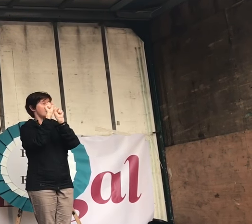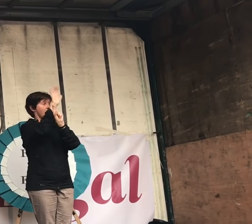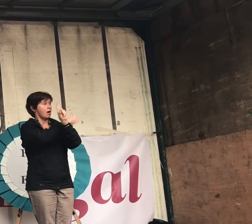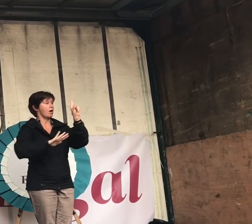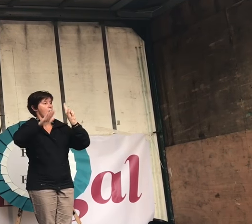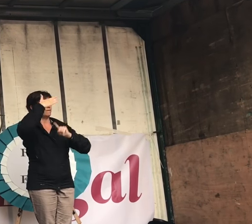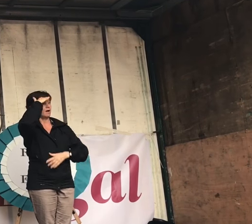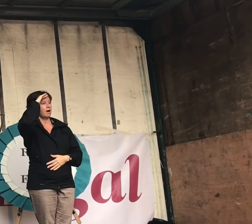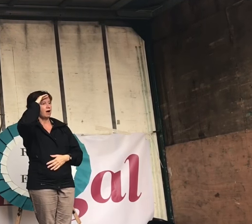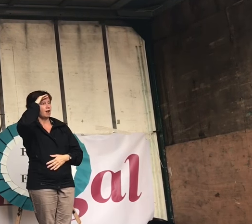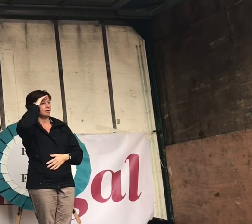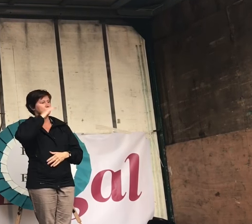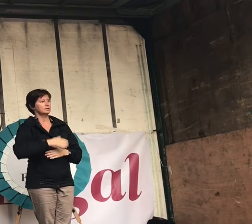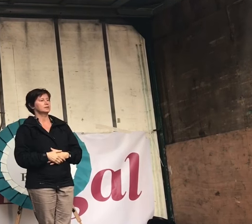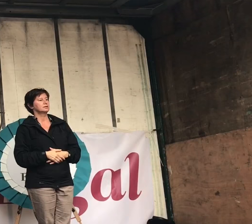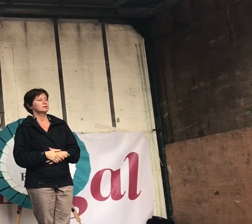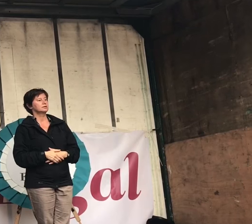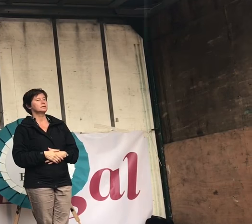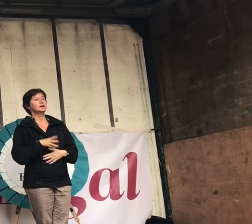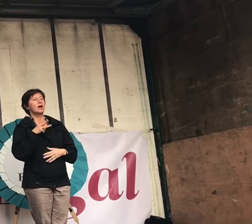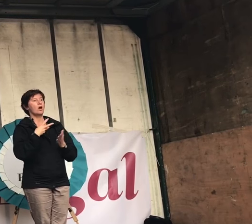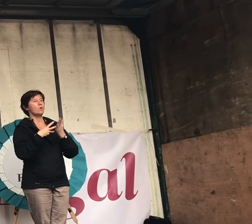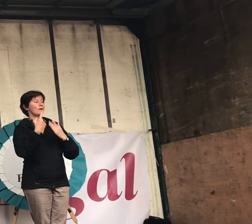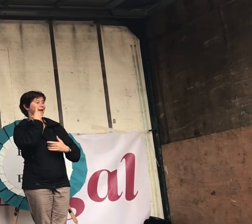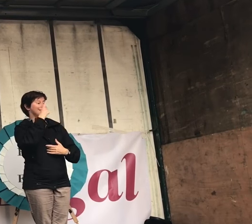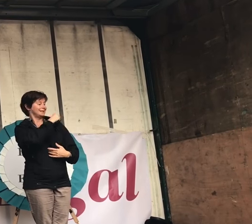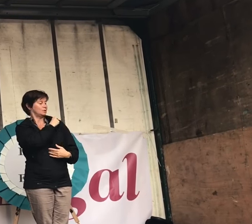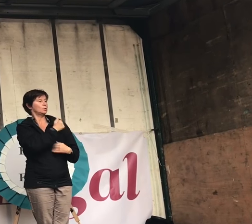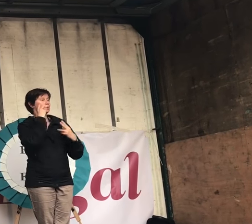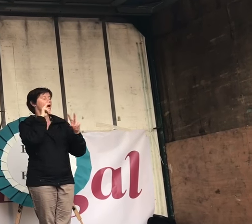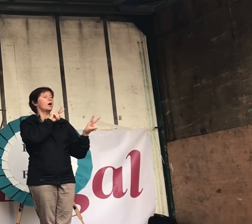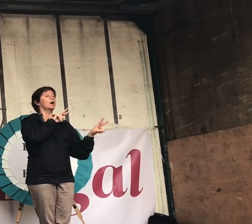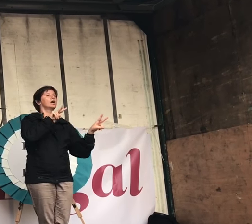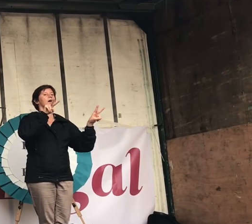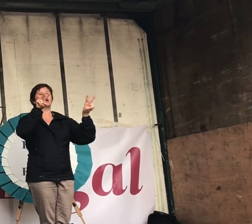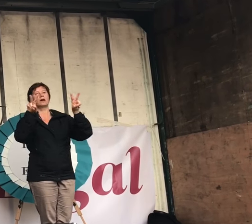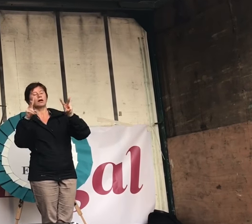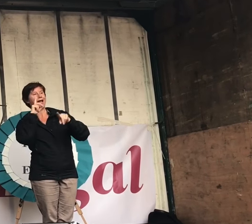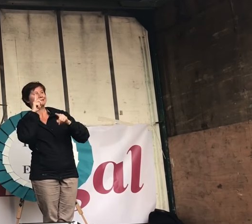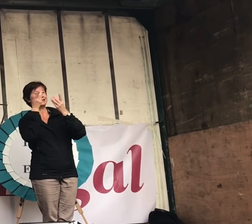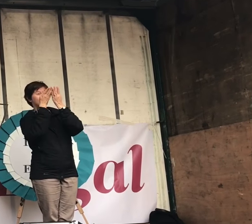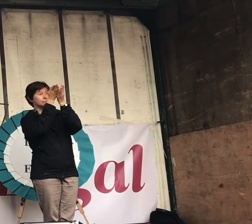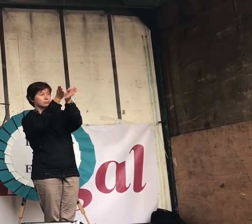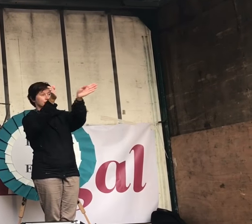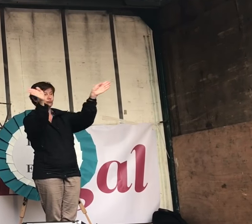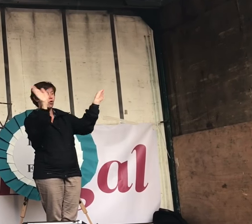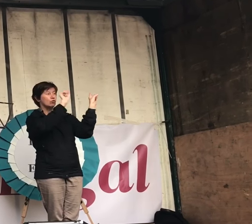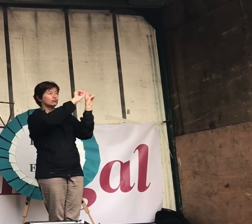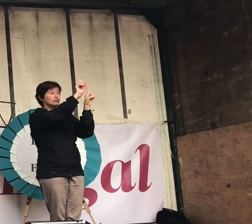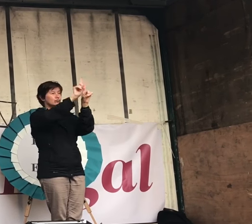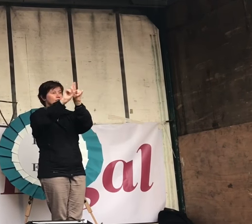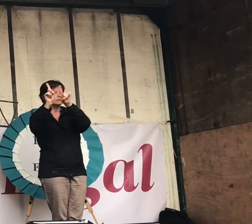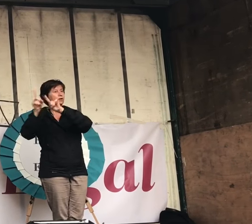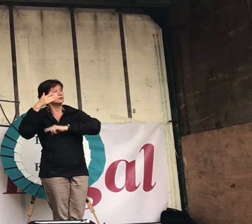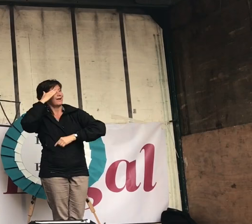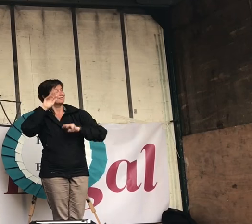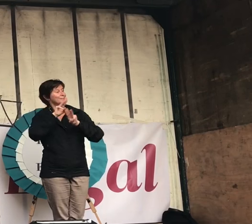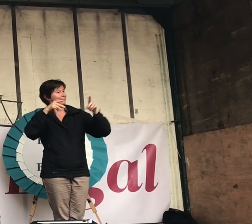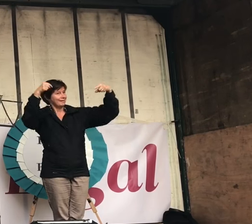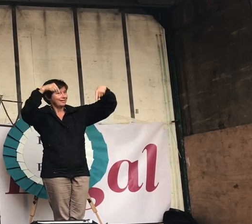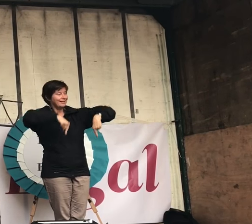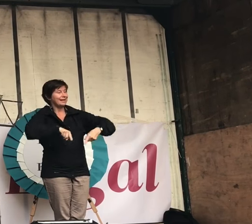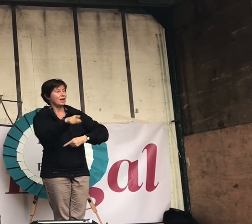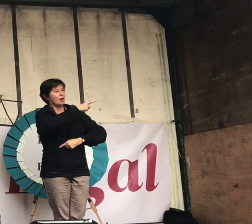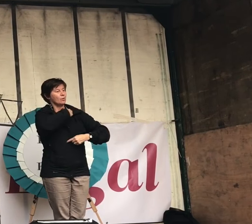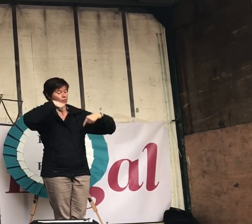nation. But when I look out here today, I see that broad range of people. We're here today because we want repeal.